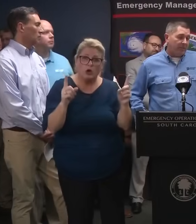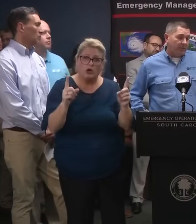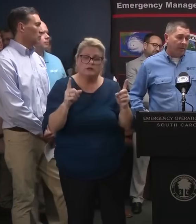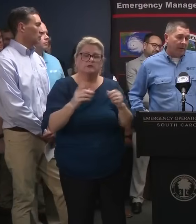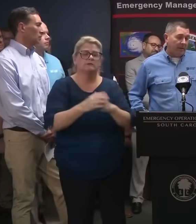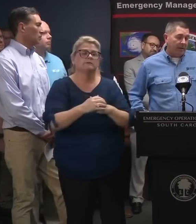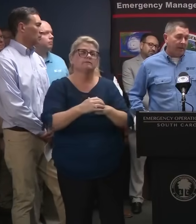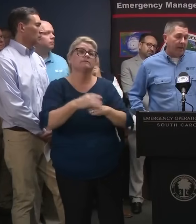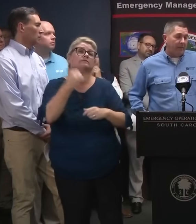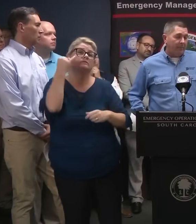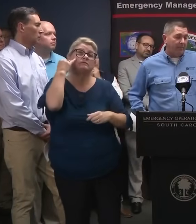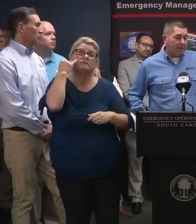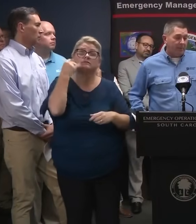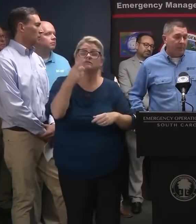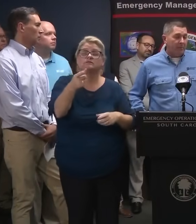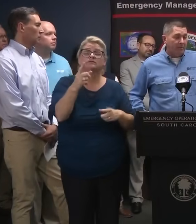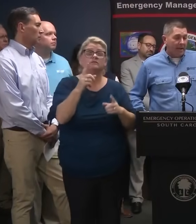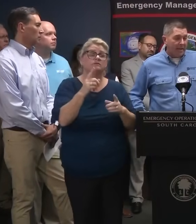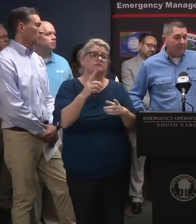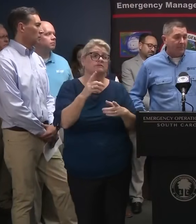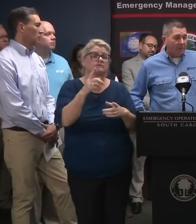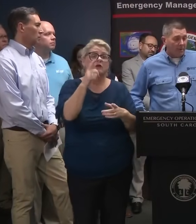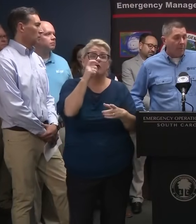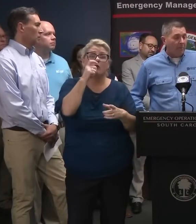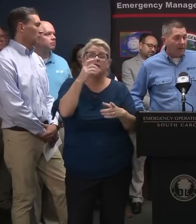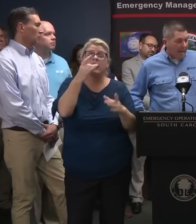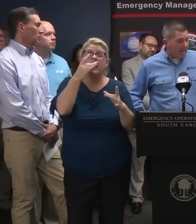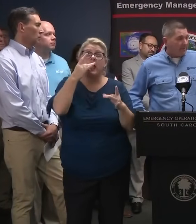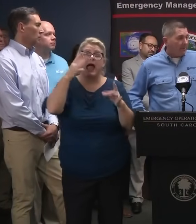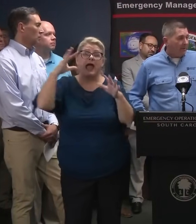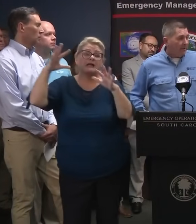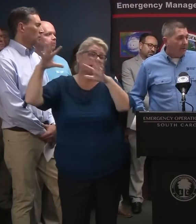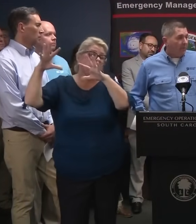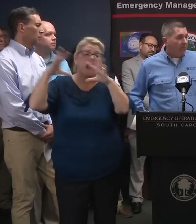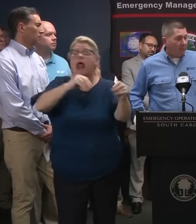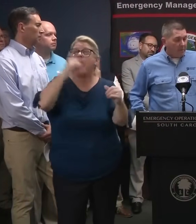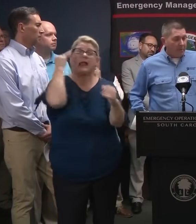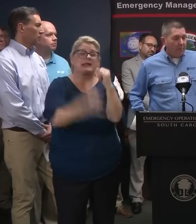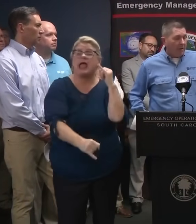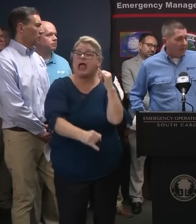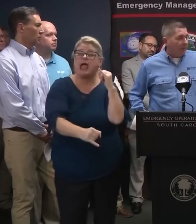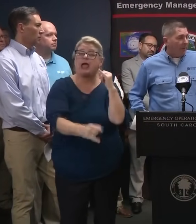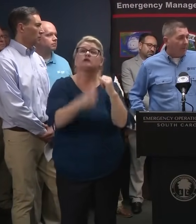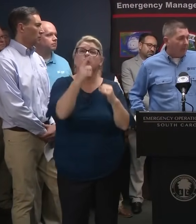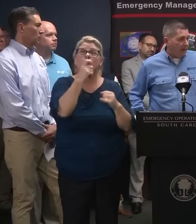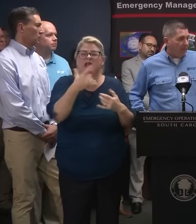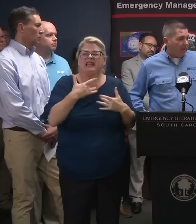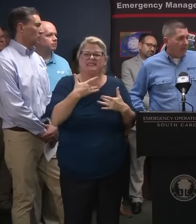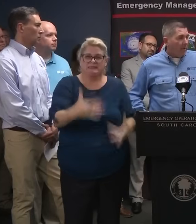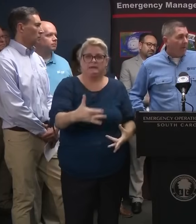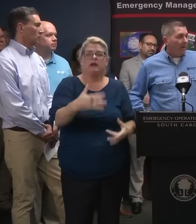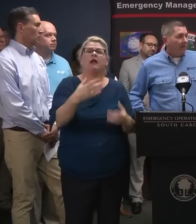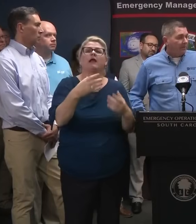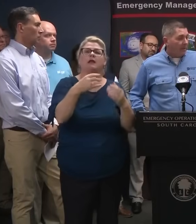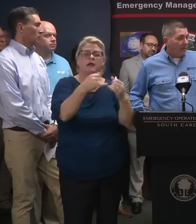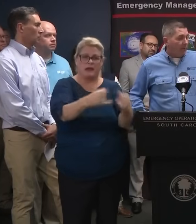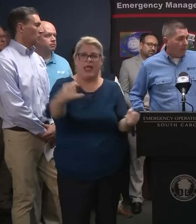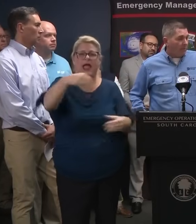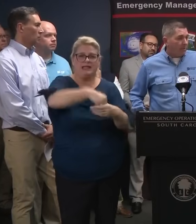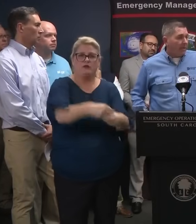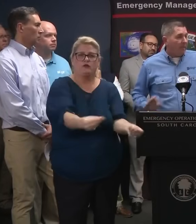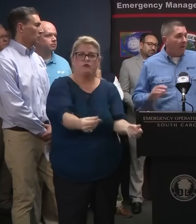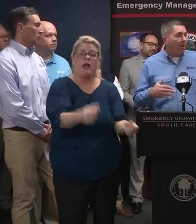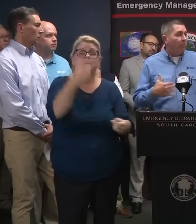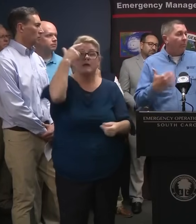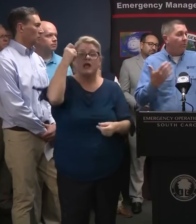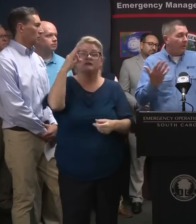say that you'll go out there, and the people that, whose lights will come on the last will be people with underground power, where the tree